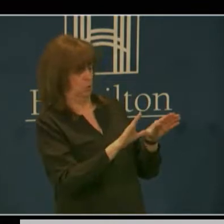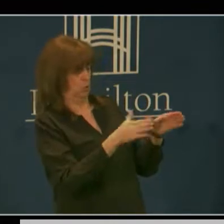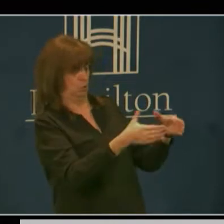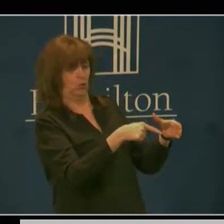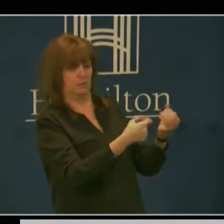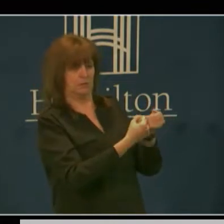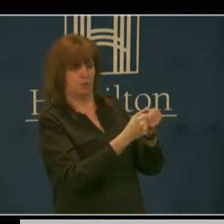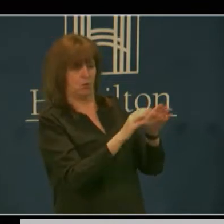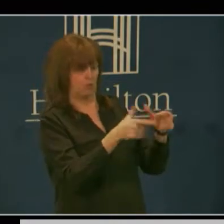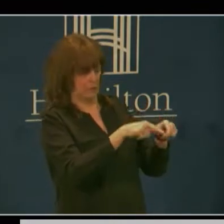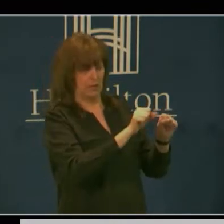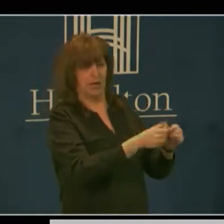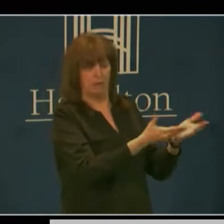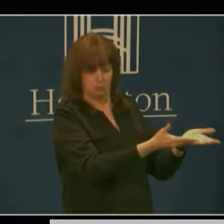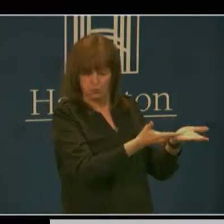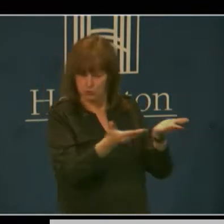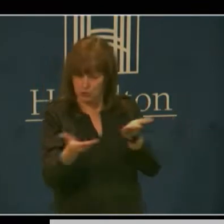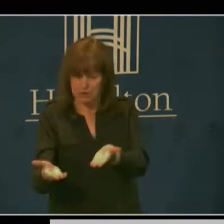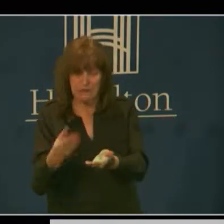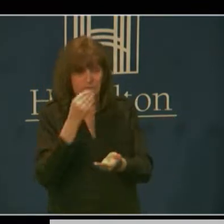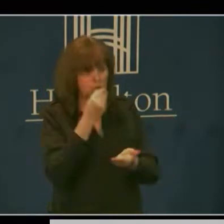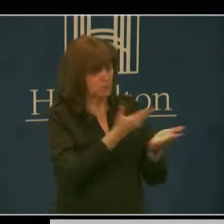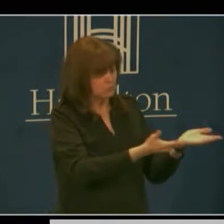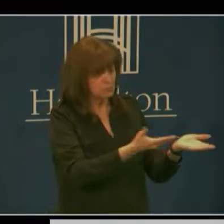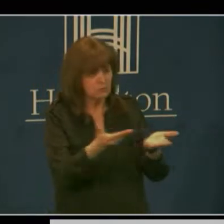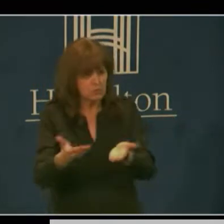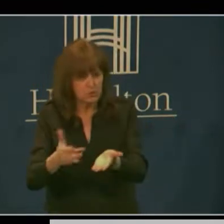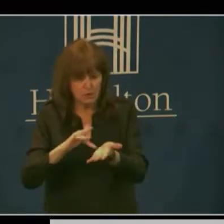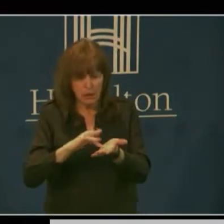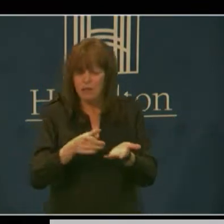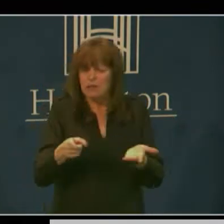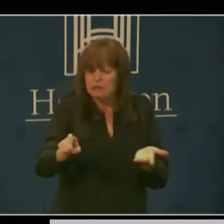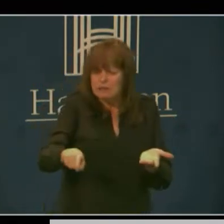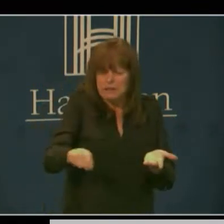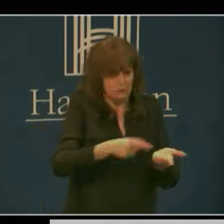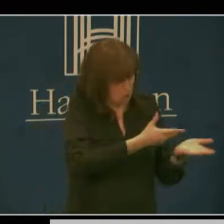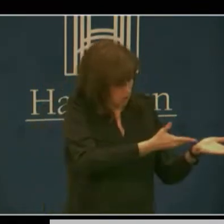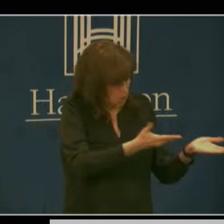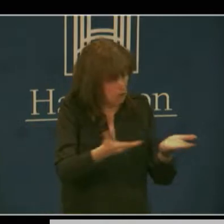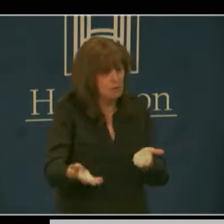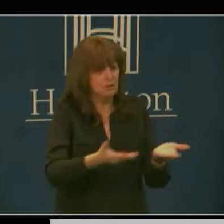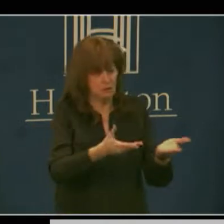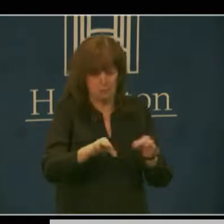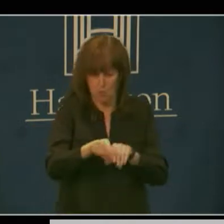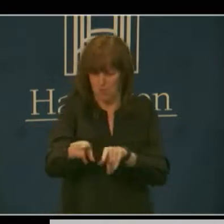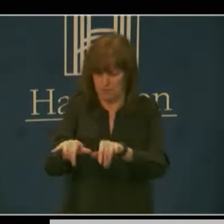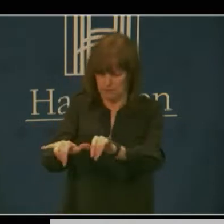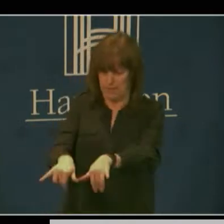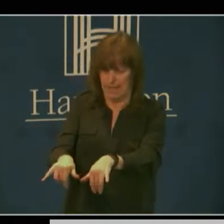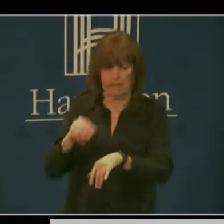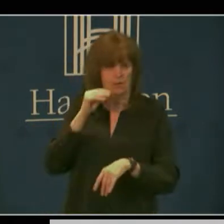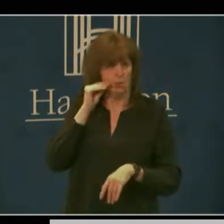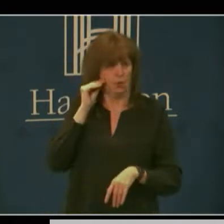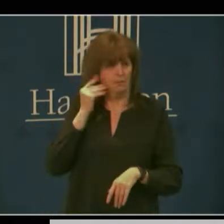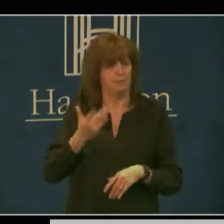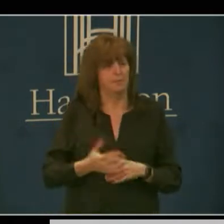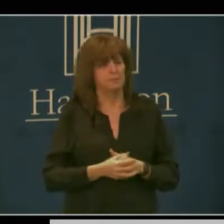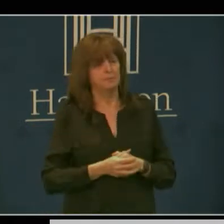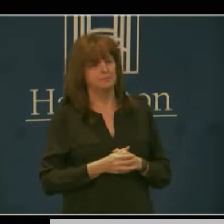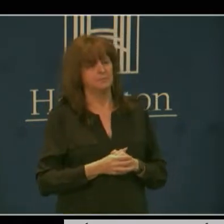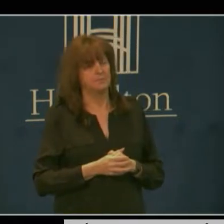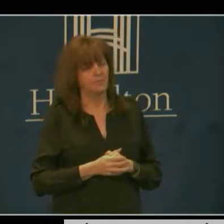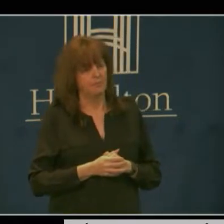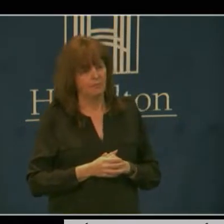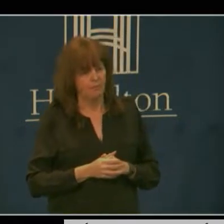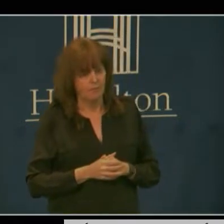of medication, and other supports to allow people to self-isolate. The message I want to put very clearly is, for any person who needs